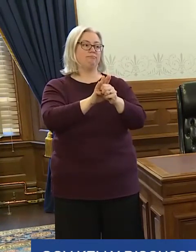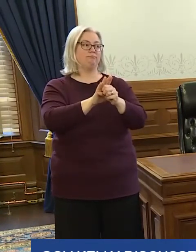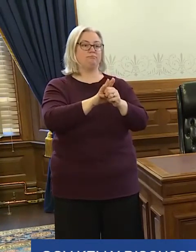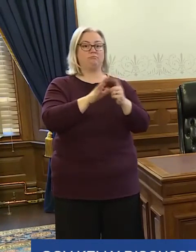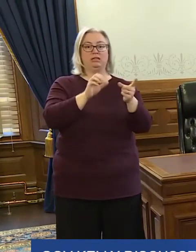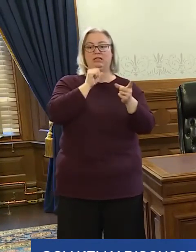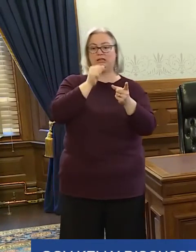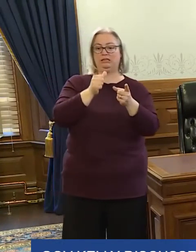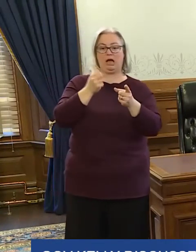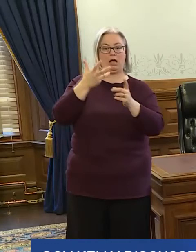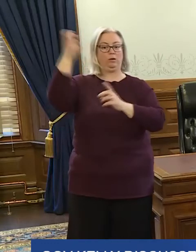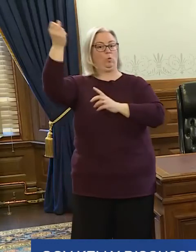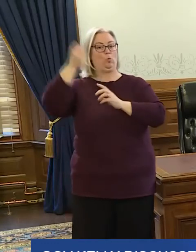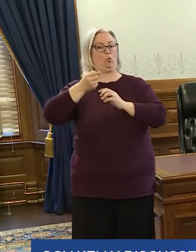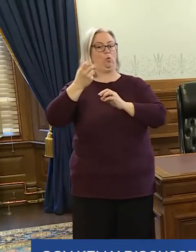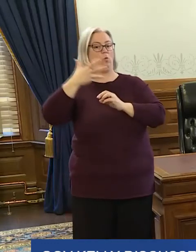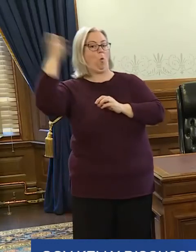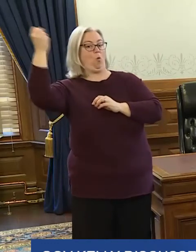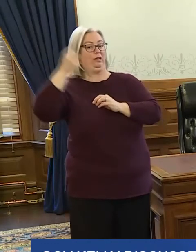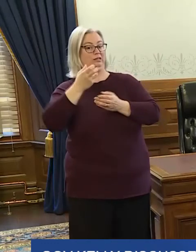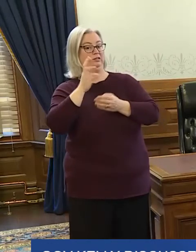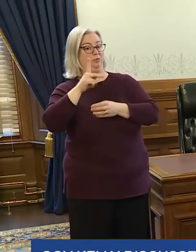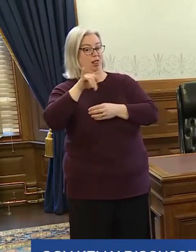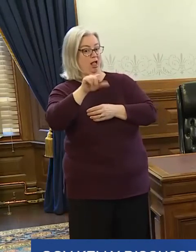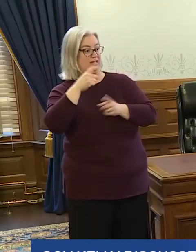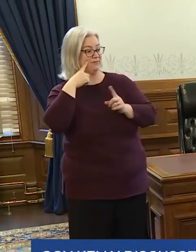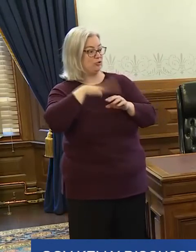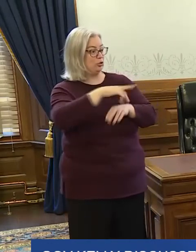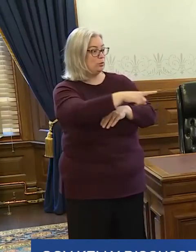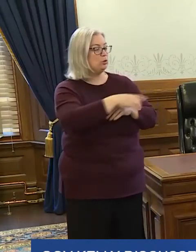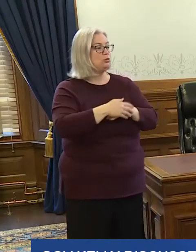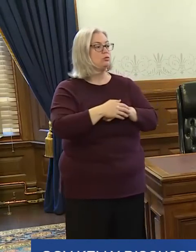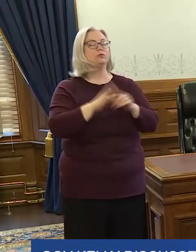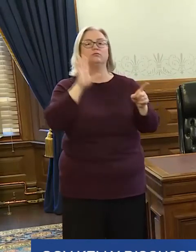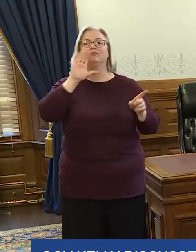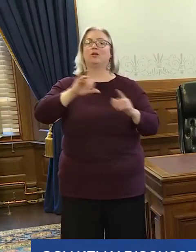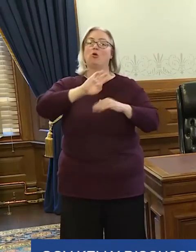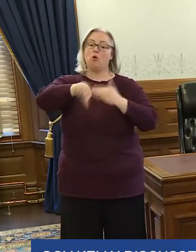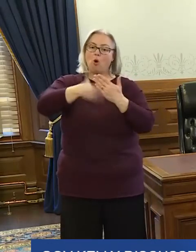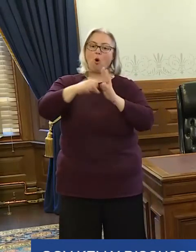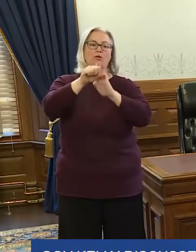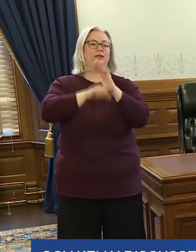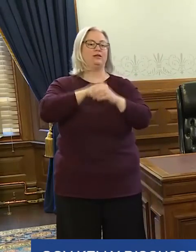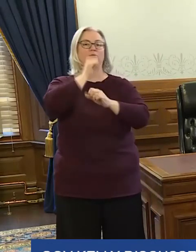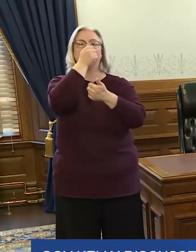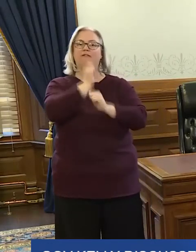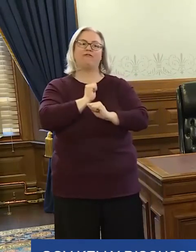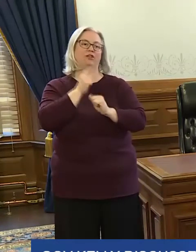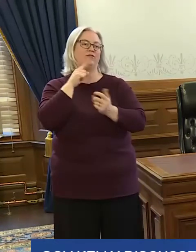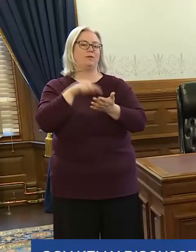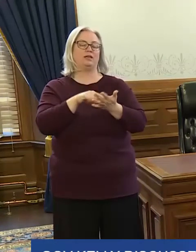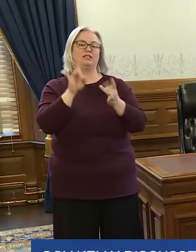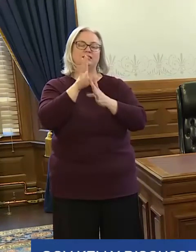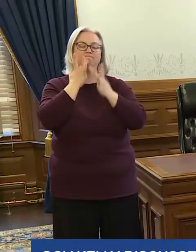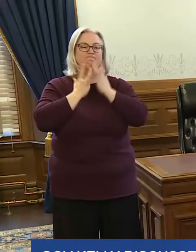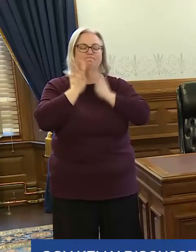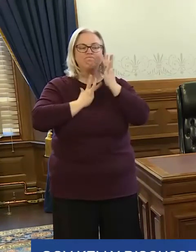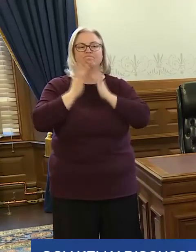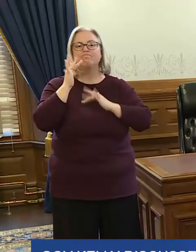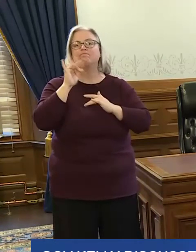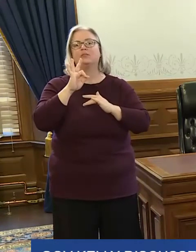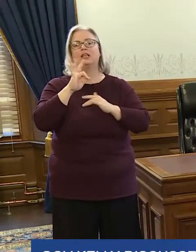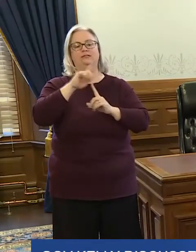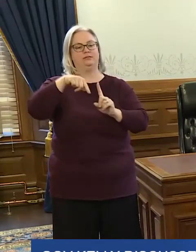not holding out on you. You know, all of the states are suffering from a severe shortage